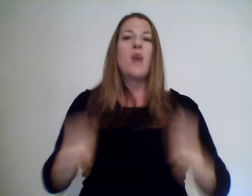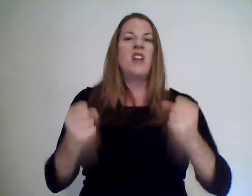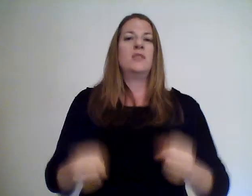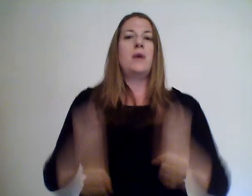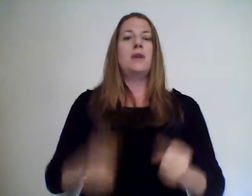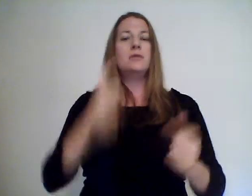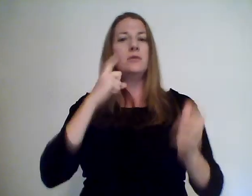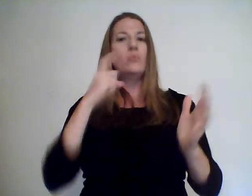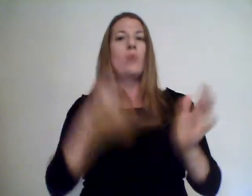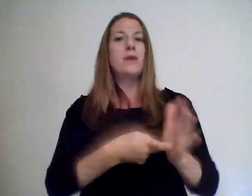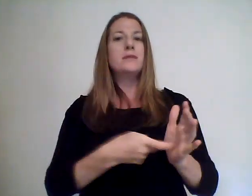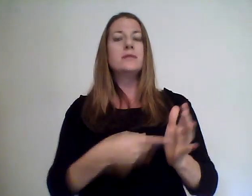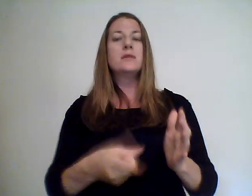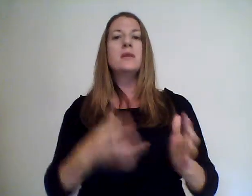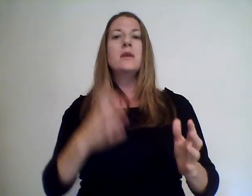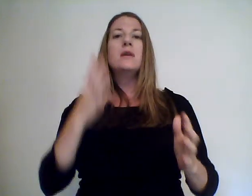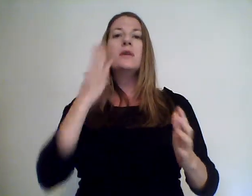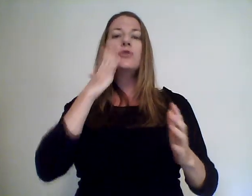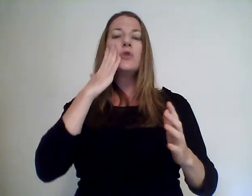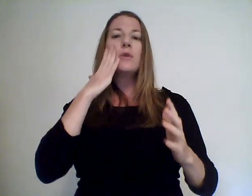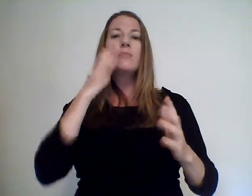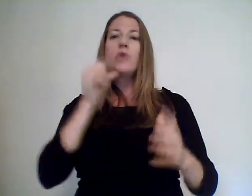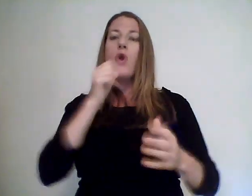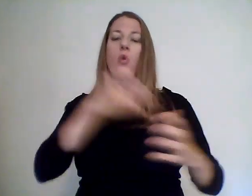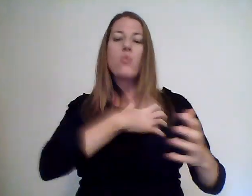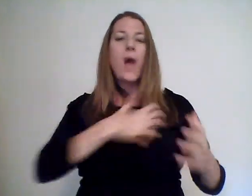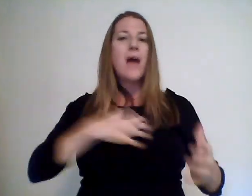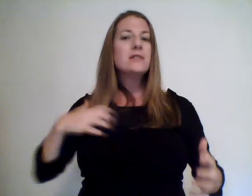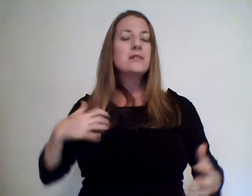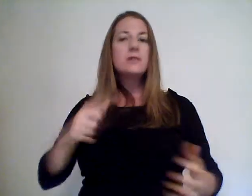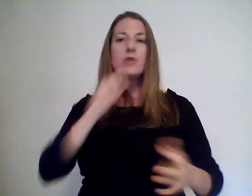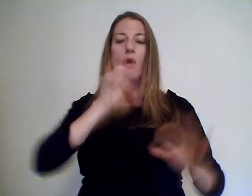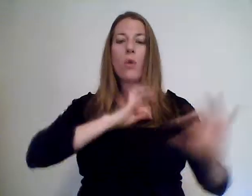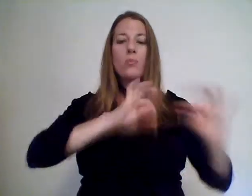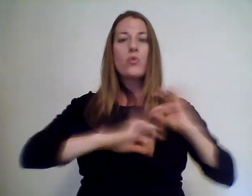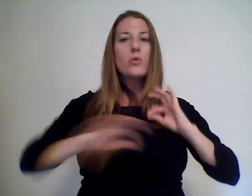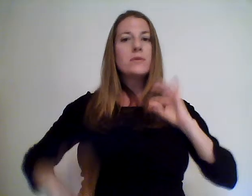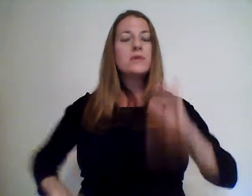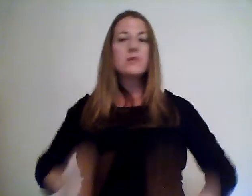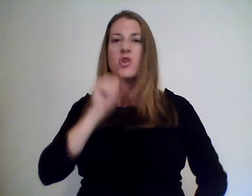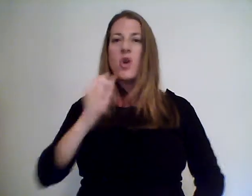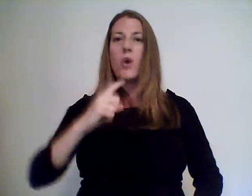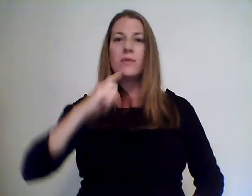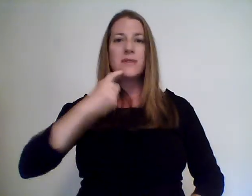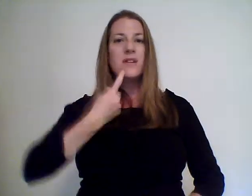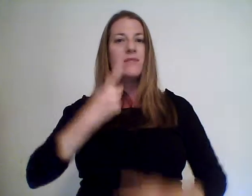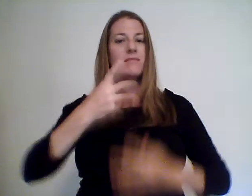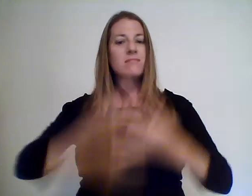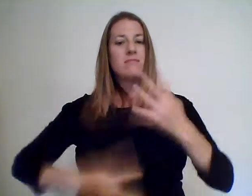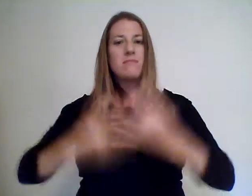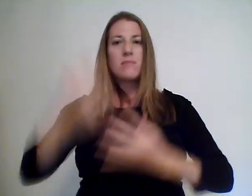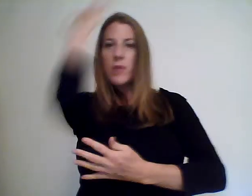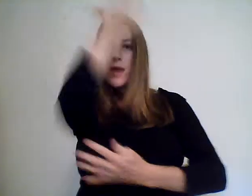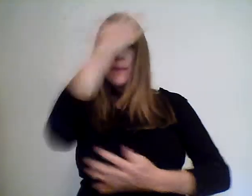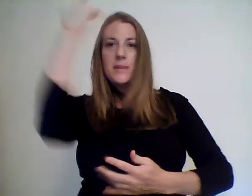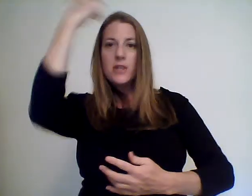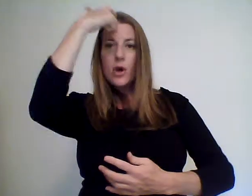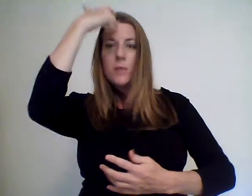jaundiced, no rashes, no bruises, no significant cephalohematoma. Lab results are as follows.